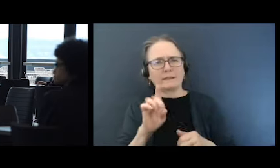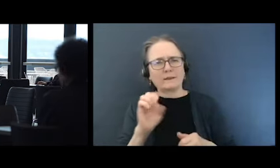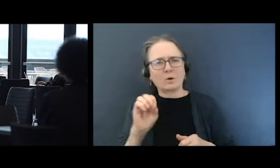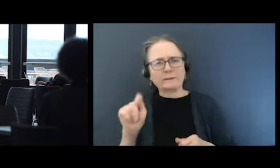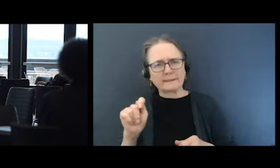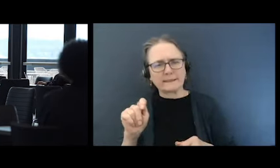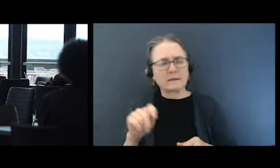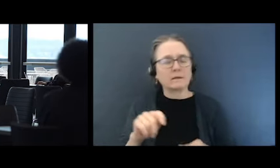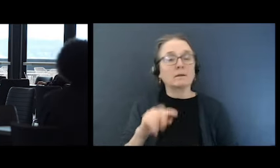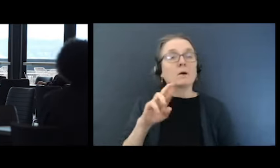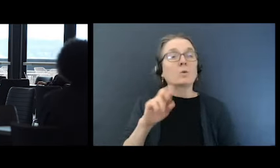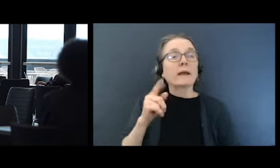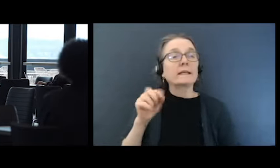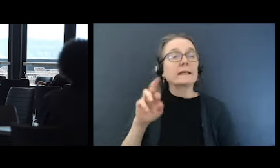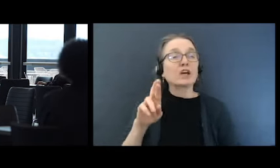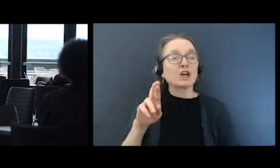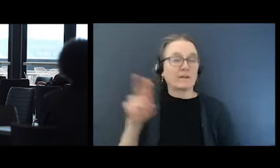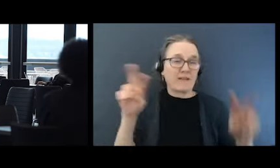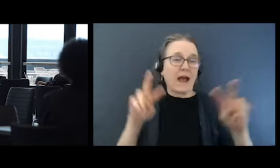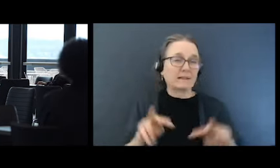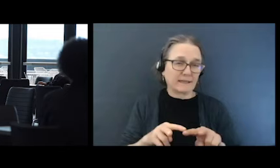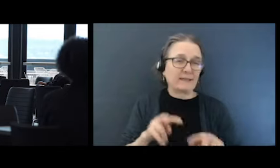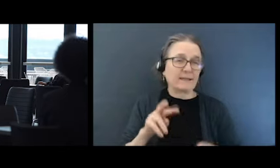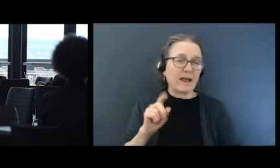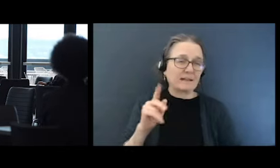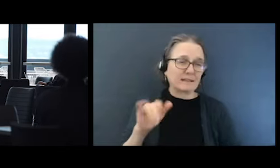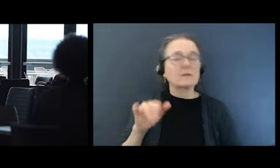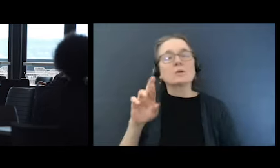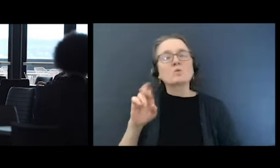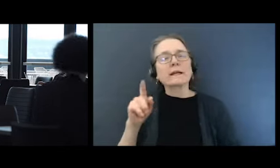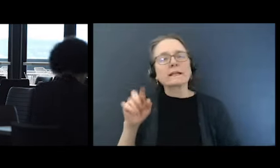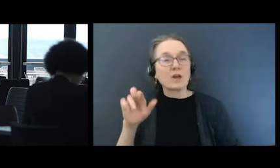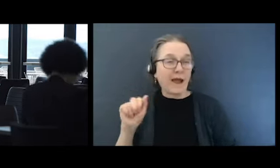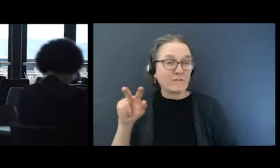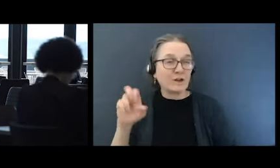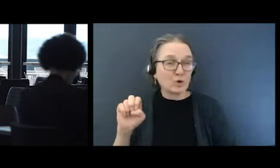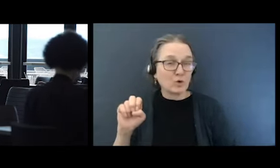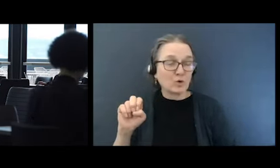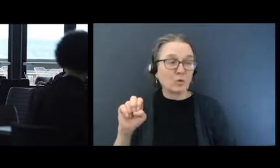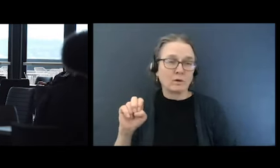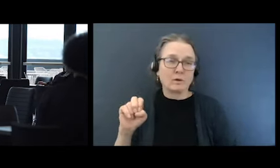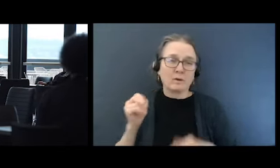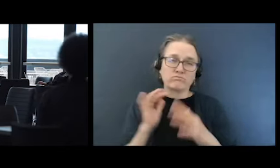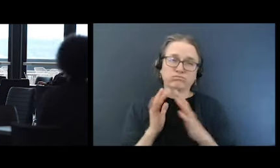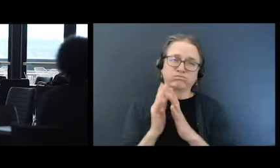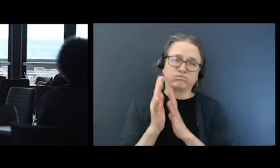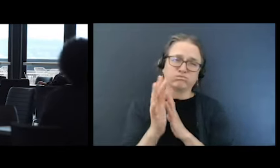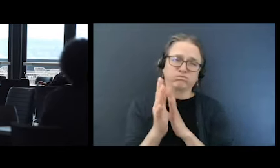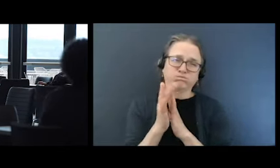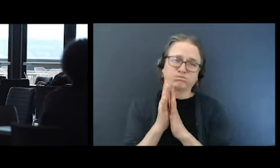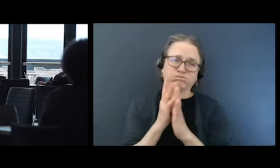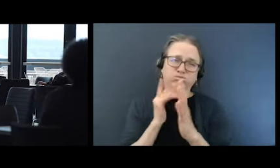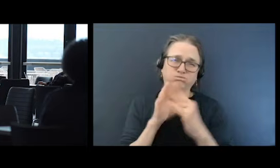as accessible pedestrian signals are kind of limited. I don't think these are